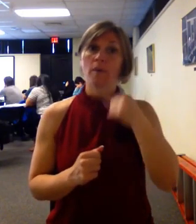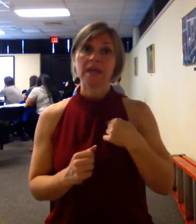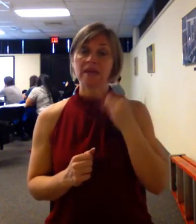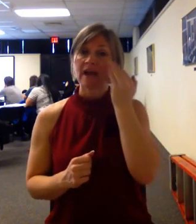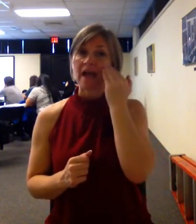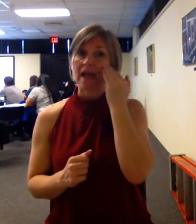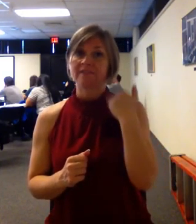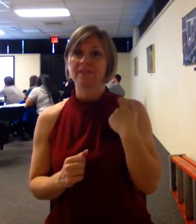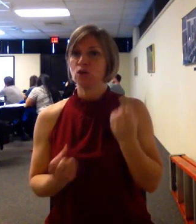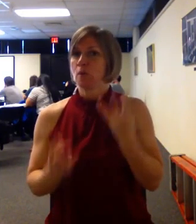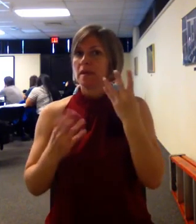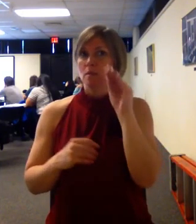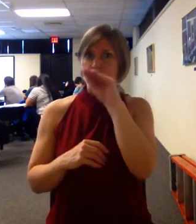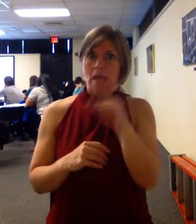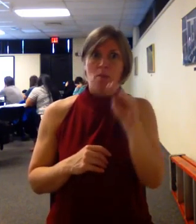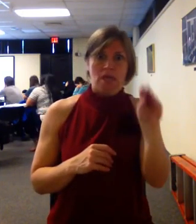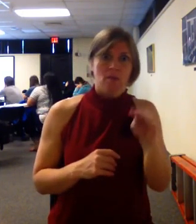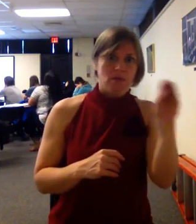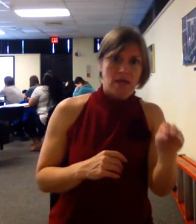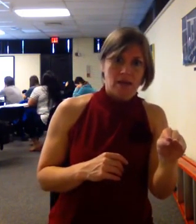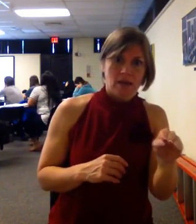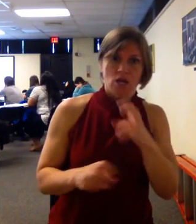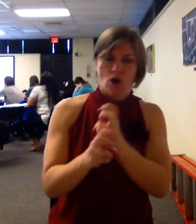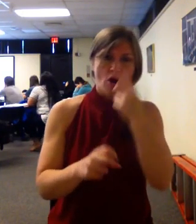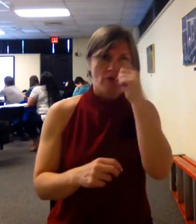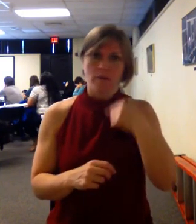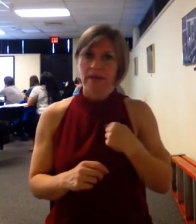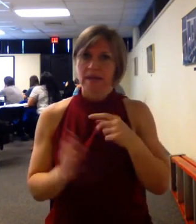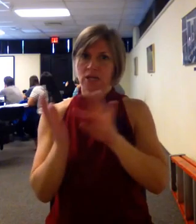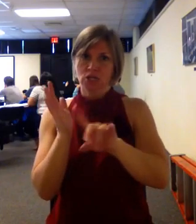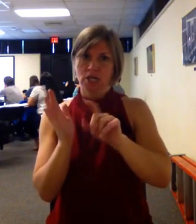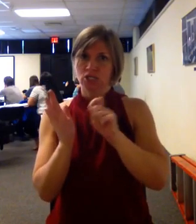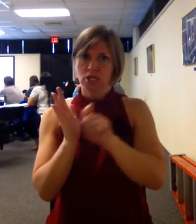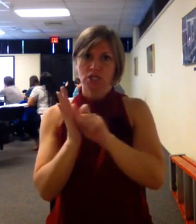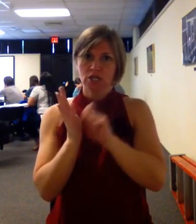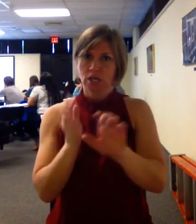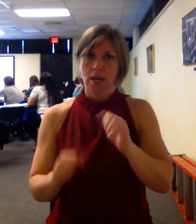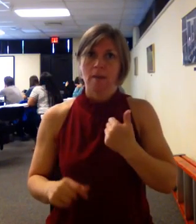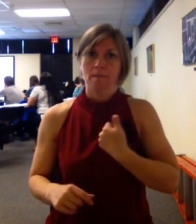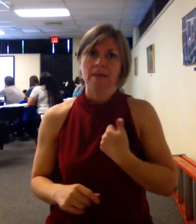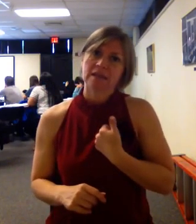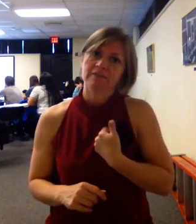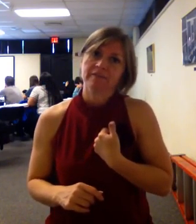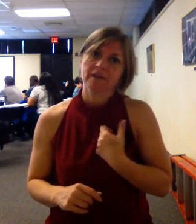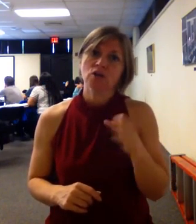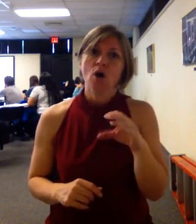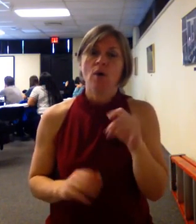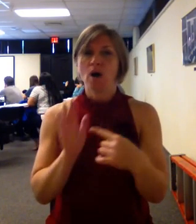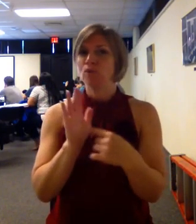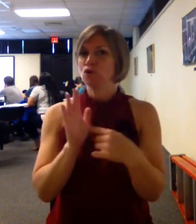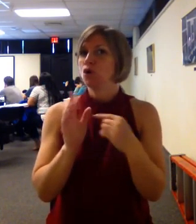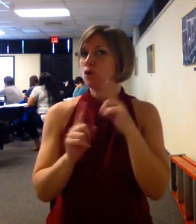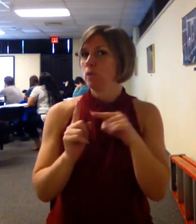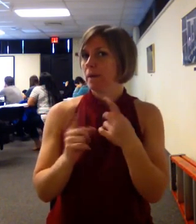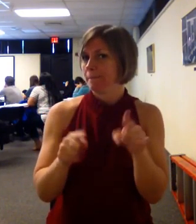many percentage numbers in there, it's hard for me to go back and check my work. This just makes it faster. And I'm going to show you once we get to one.